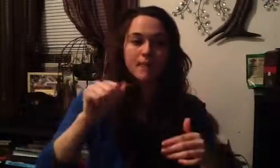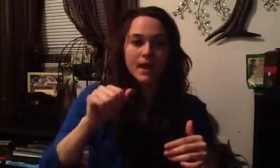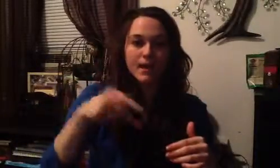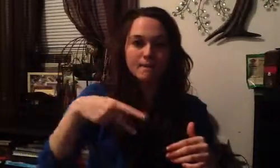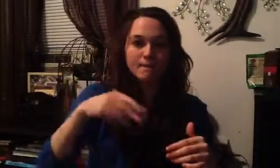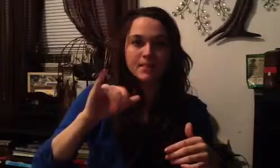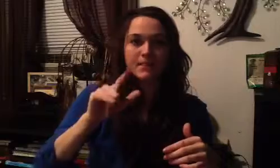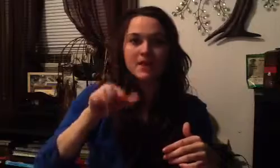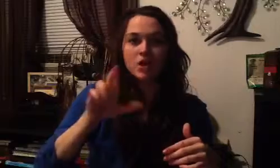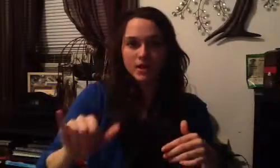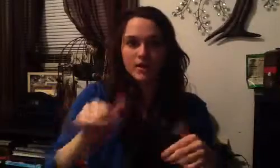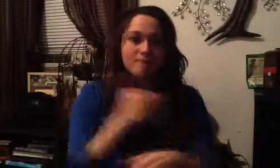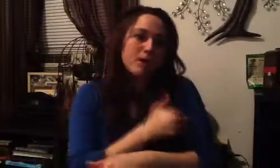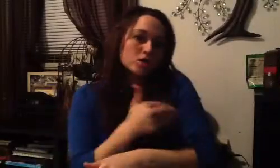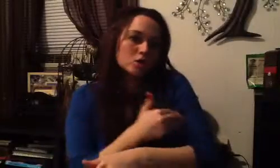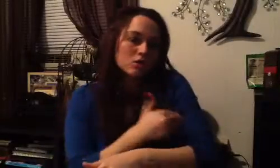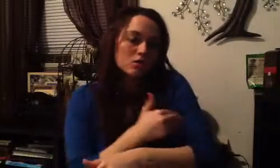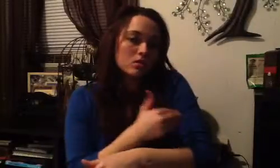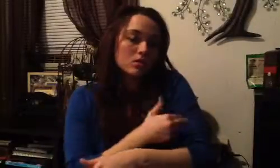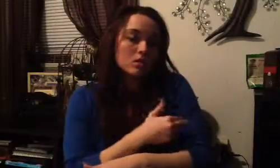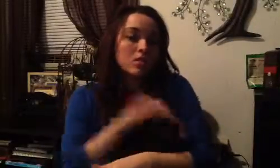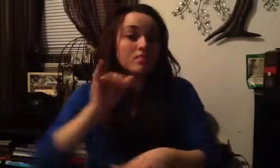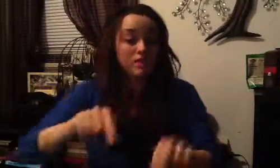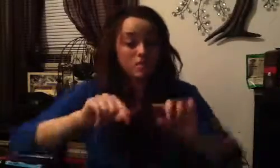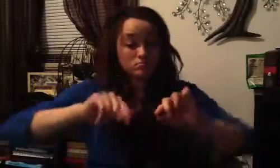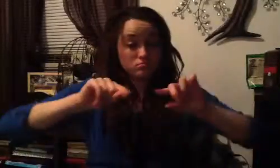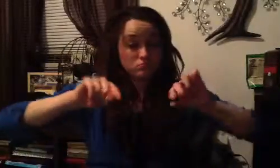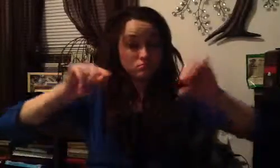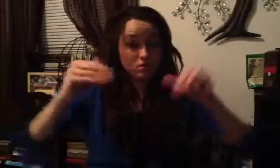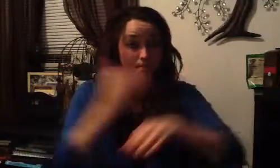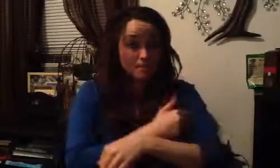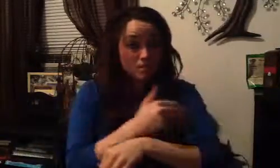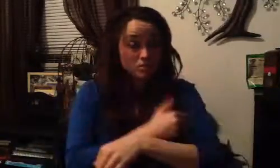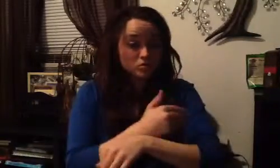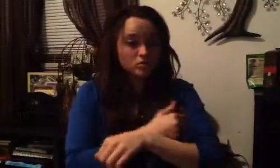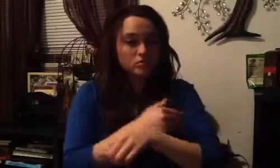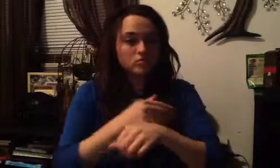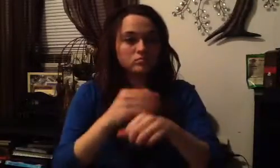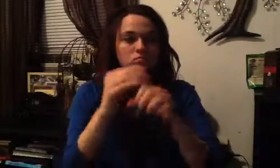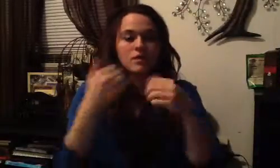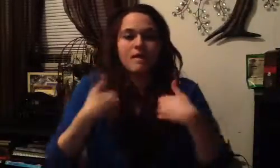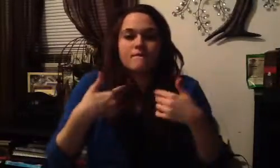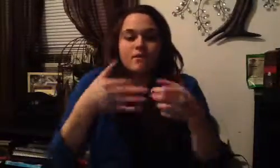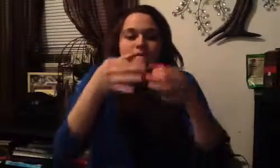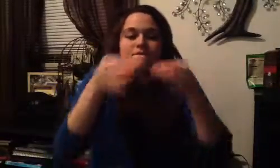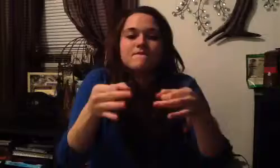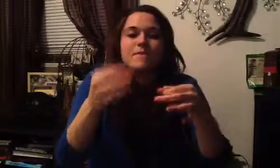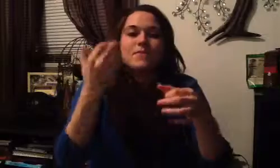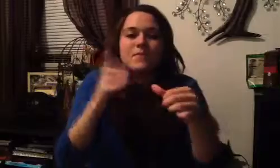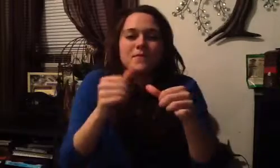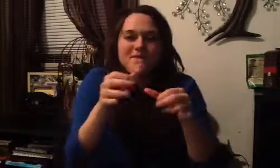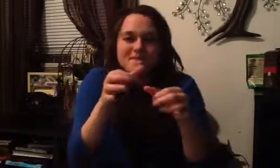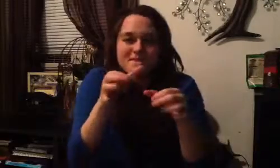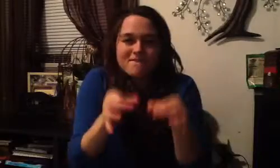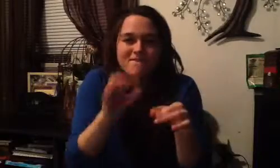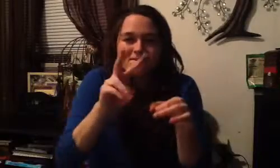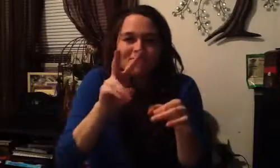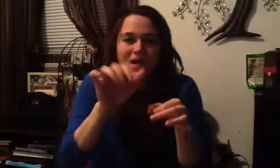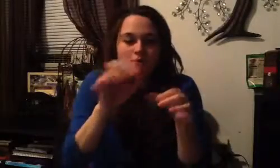muscles. And these papillary muscles are going to attach to these valves by way